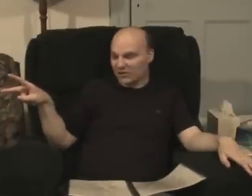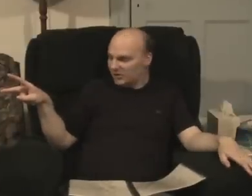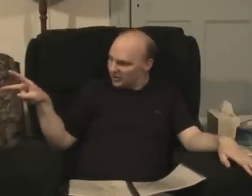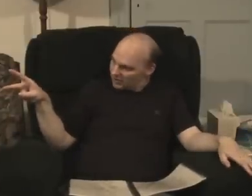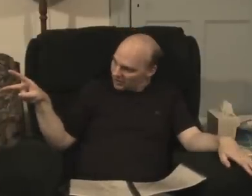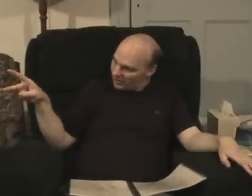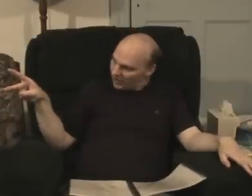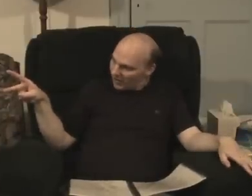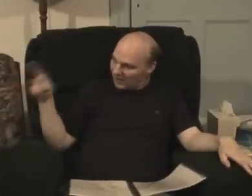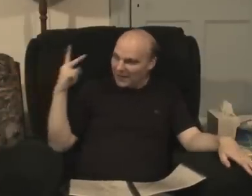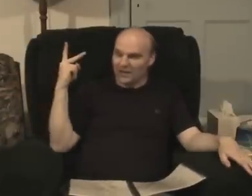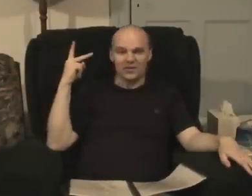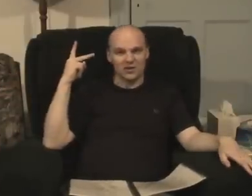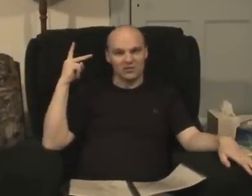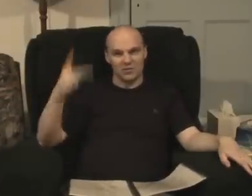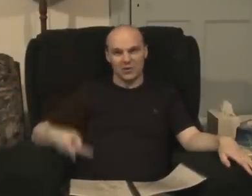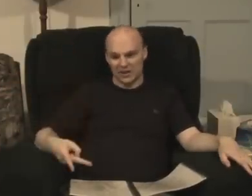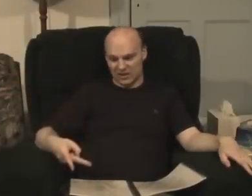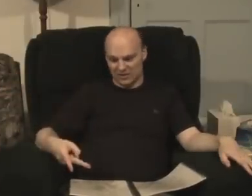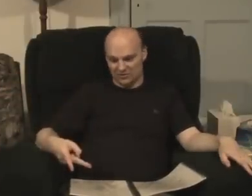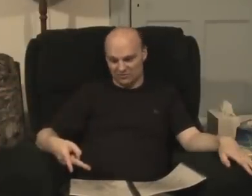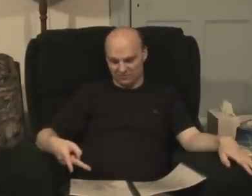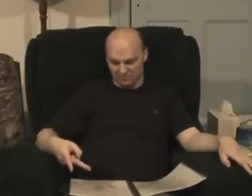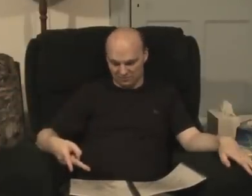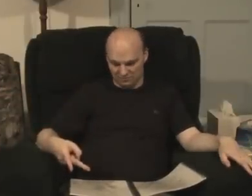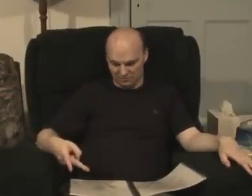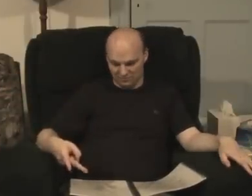view. And then just swinging down.